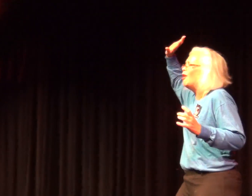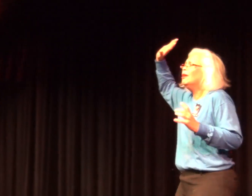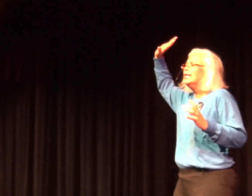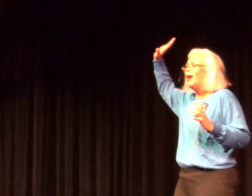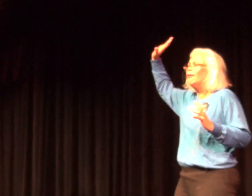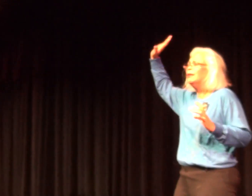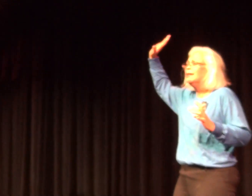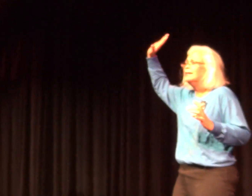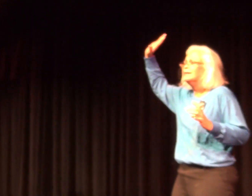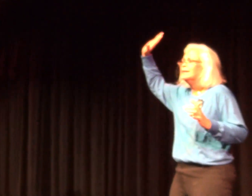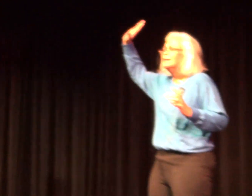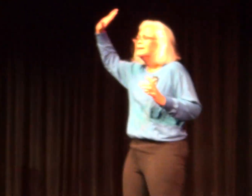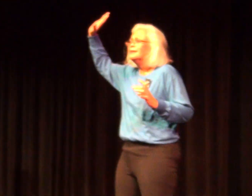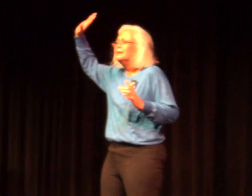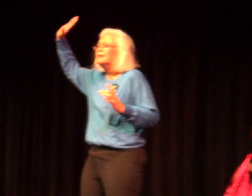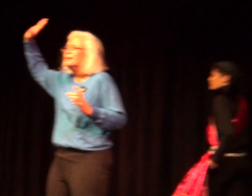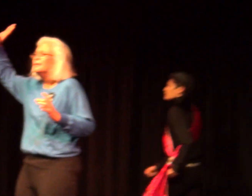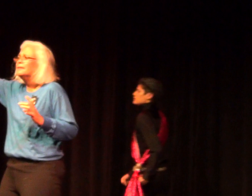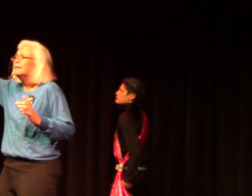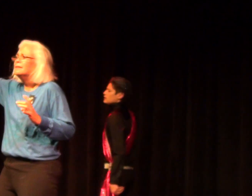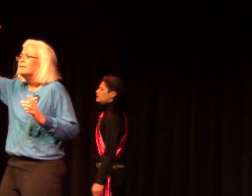heart. No! Cease! No!